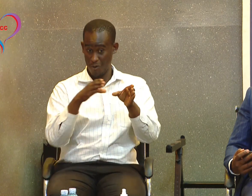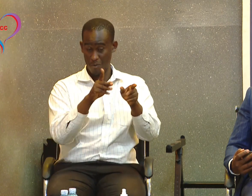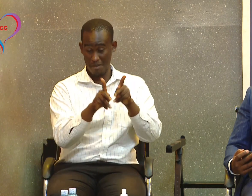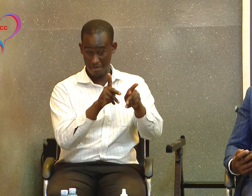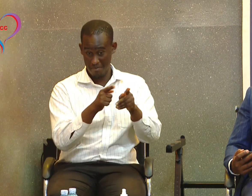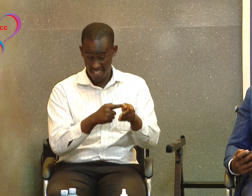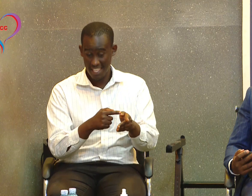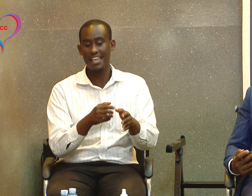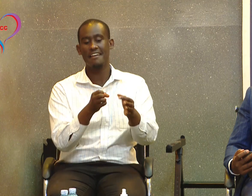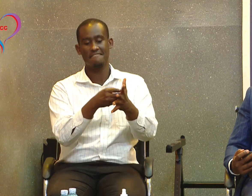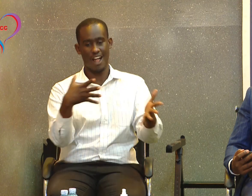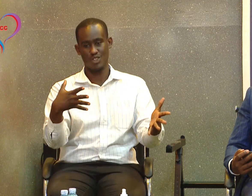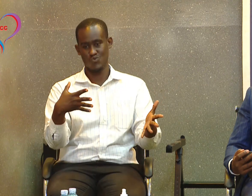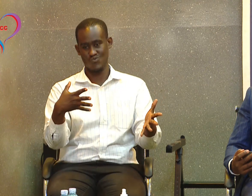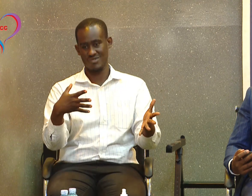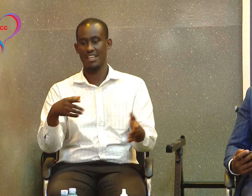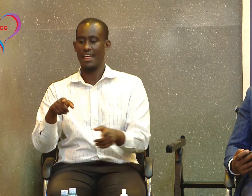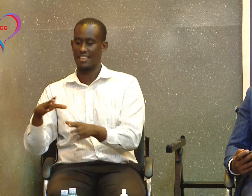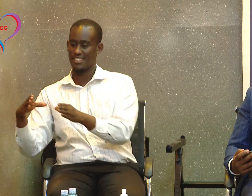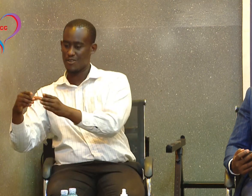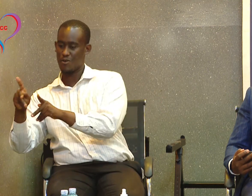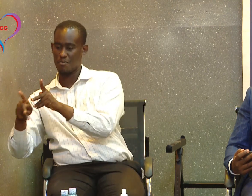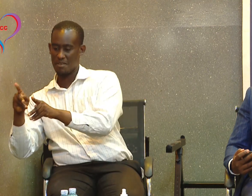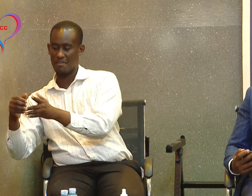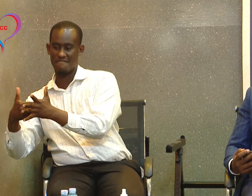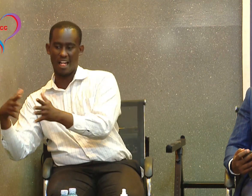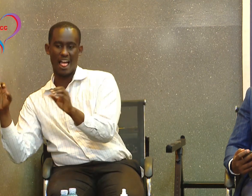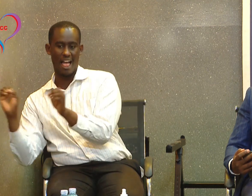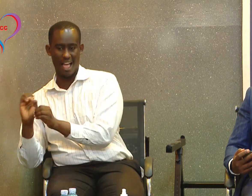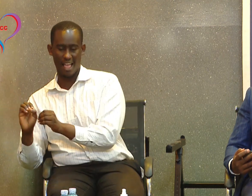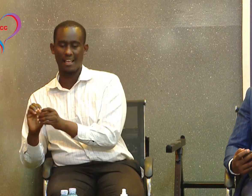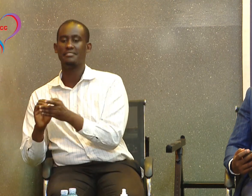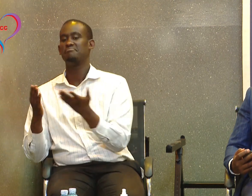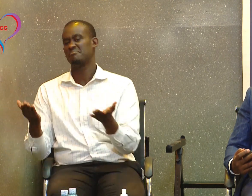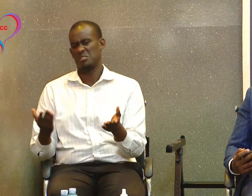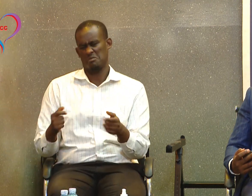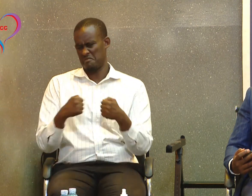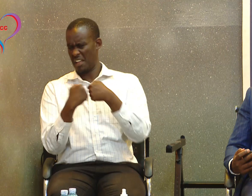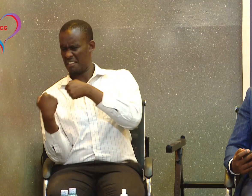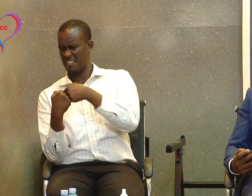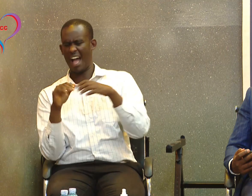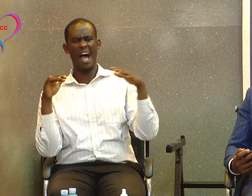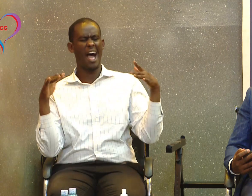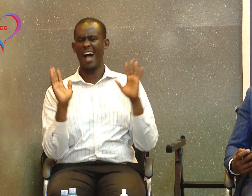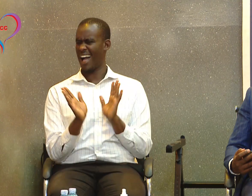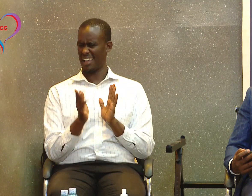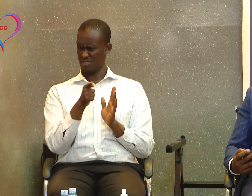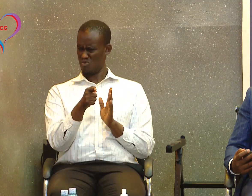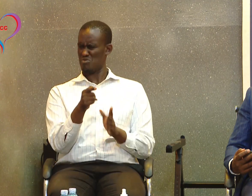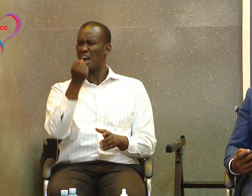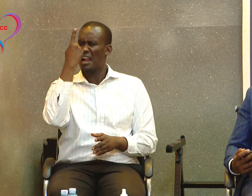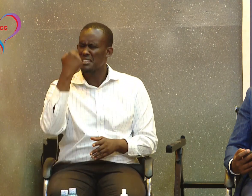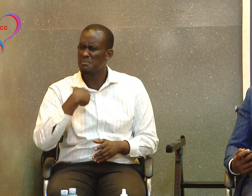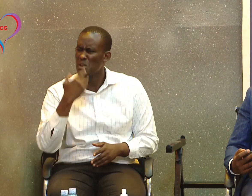ya tobi tegeda. Buli muntu aina abantu bebamu yitira. So I do not fight battles to say, why don't you understand me?